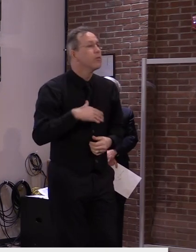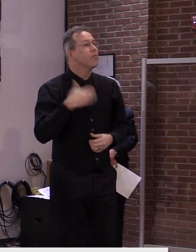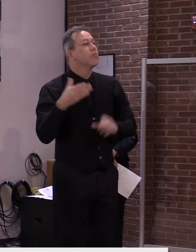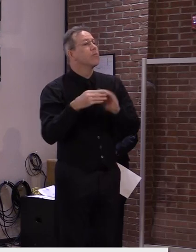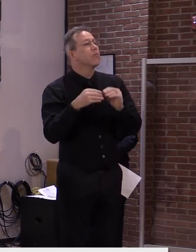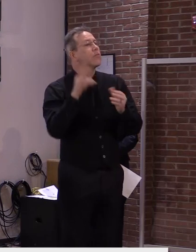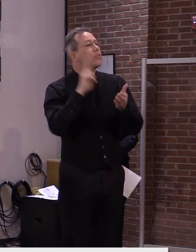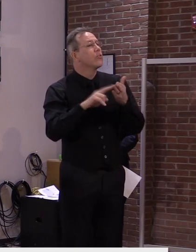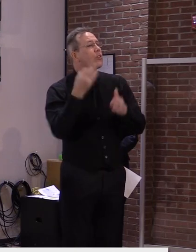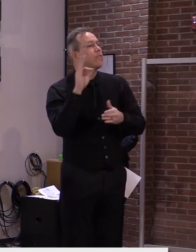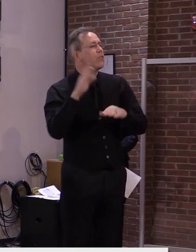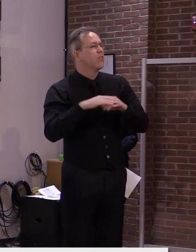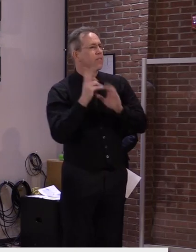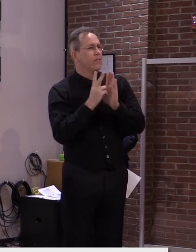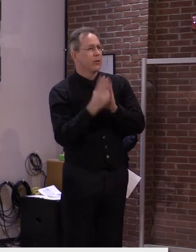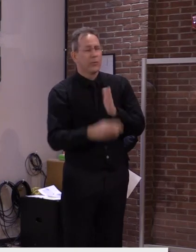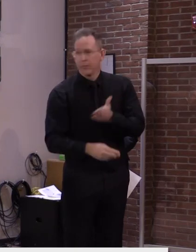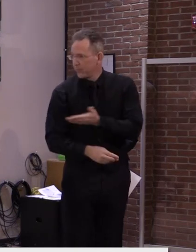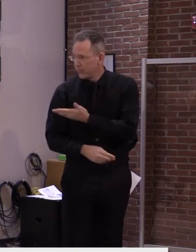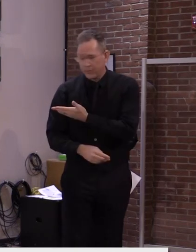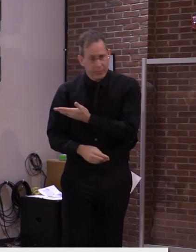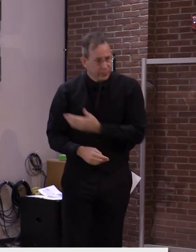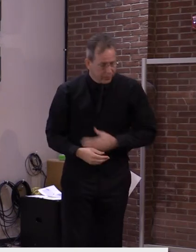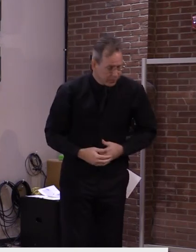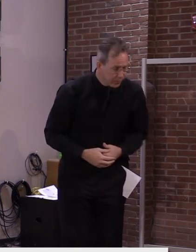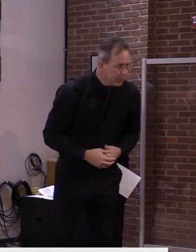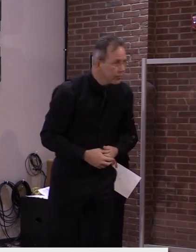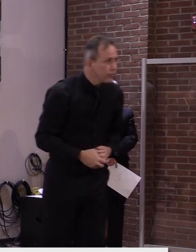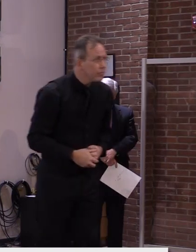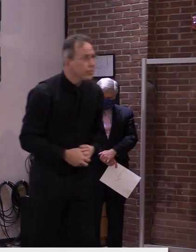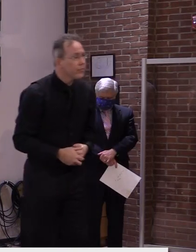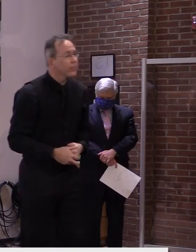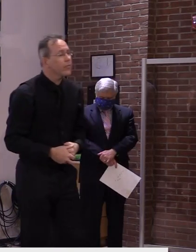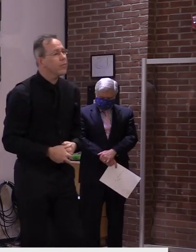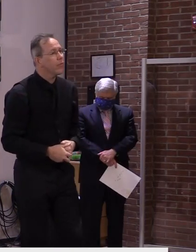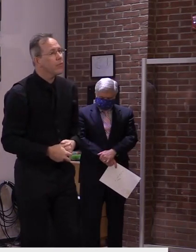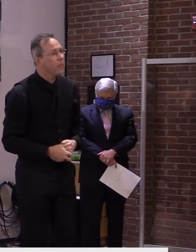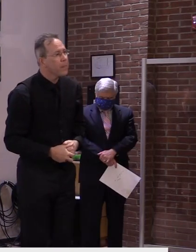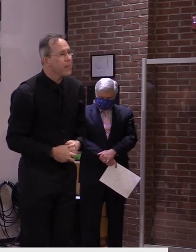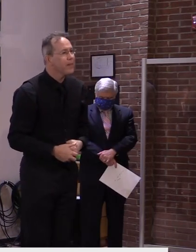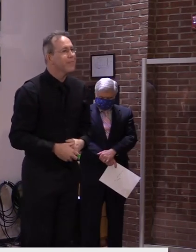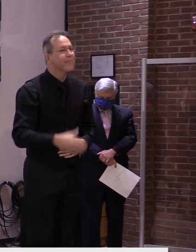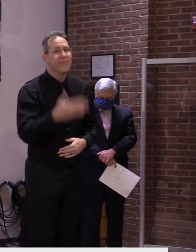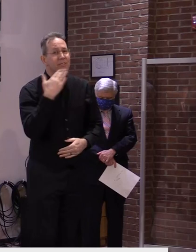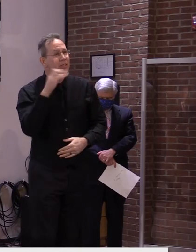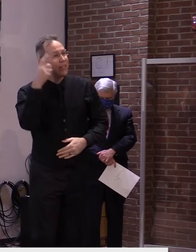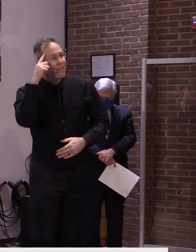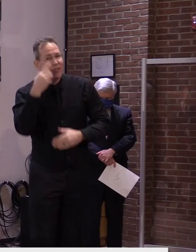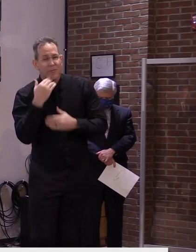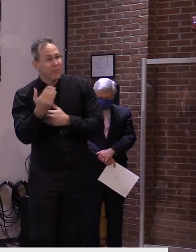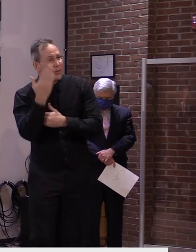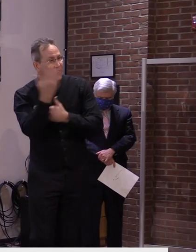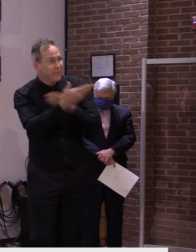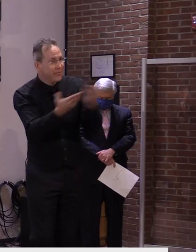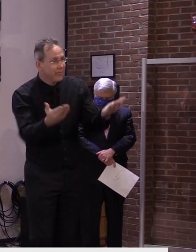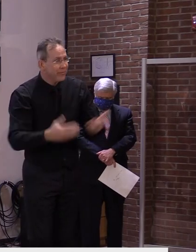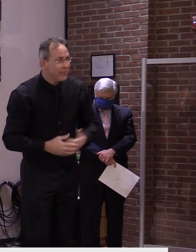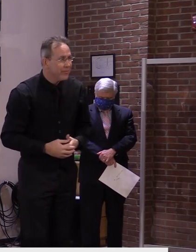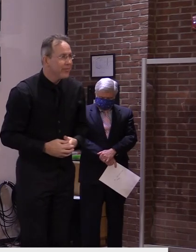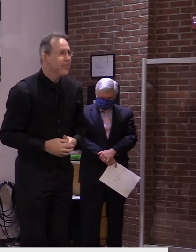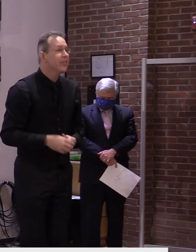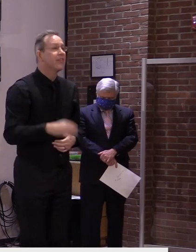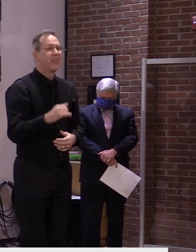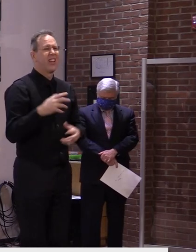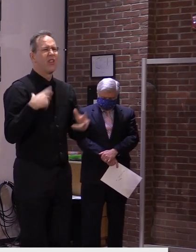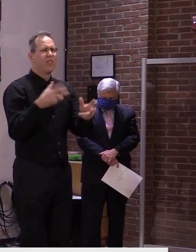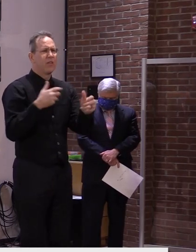French. Thank you, Governor. Good morning. I'll begin my update by reviewing the